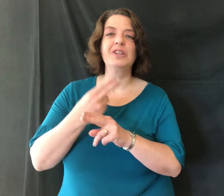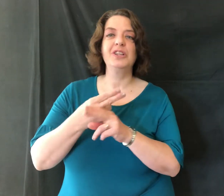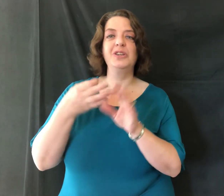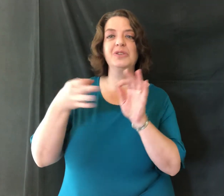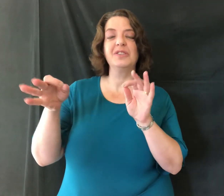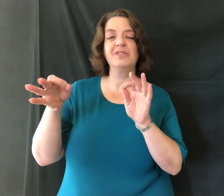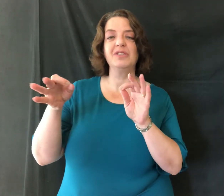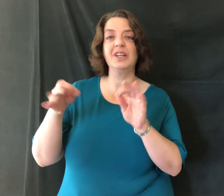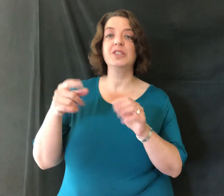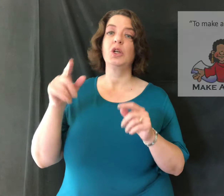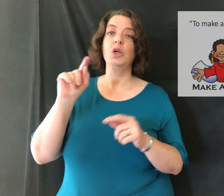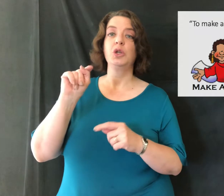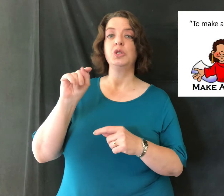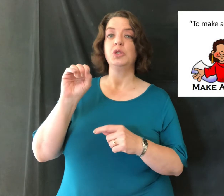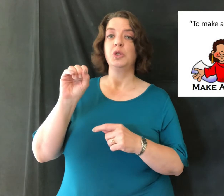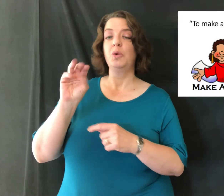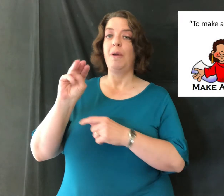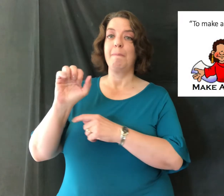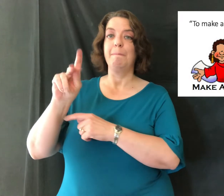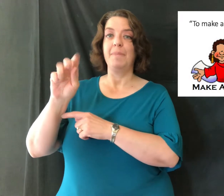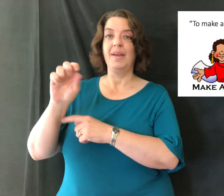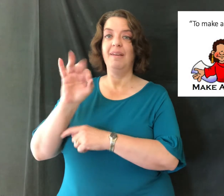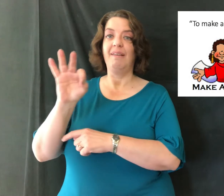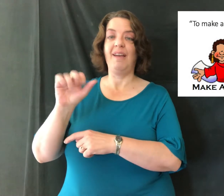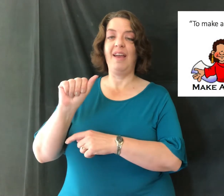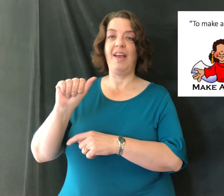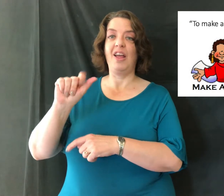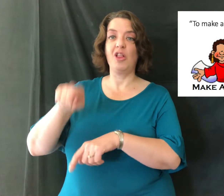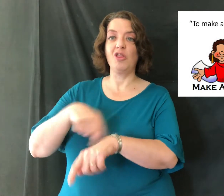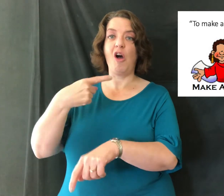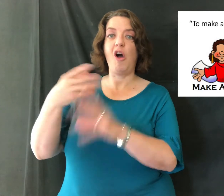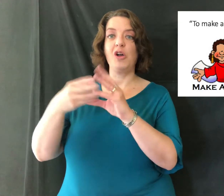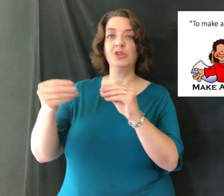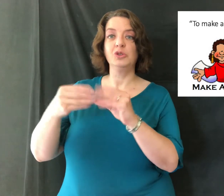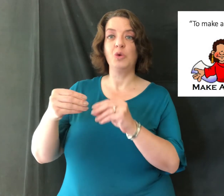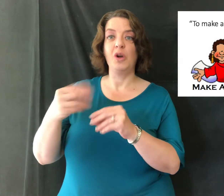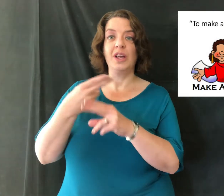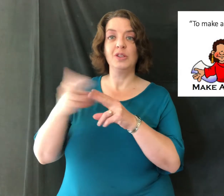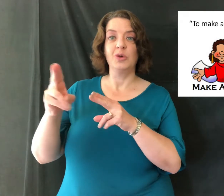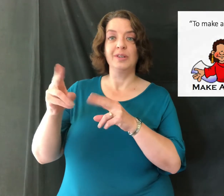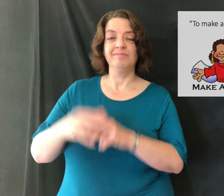Hearing people often use the phrase, to make a long story short.